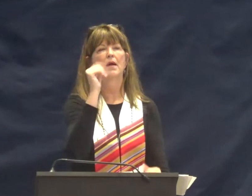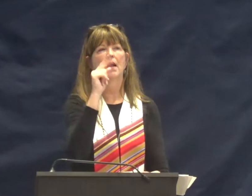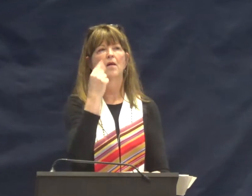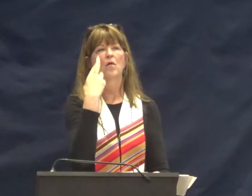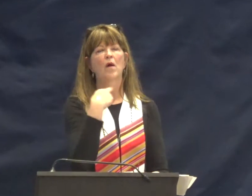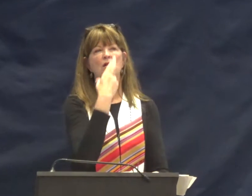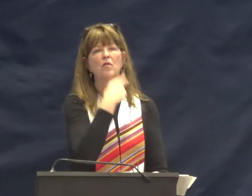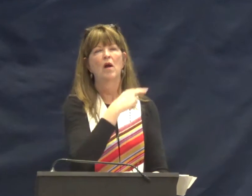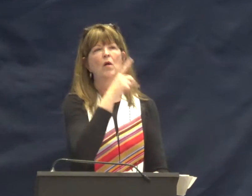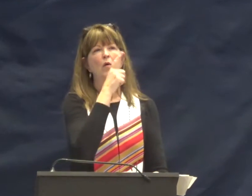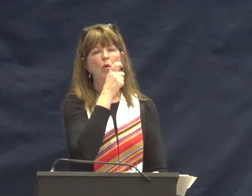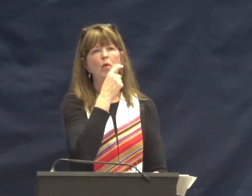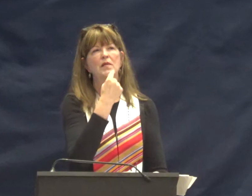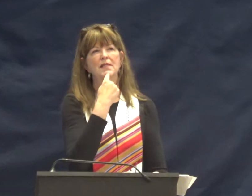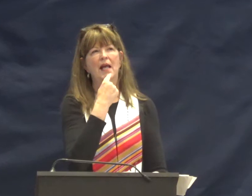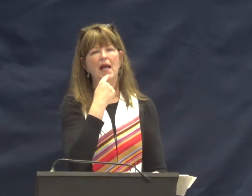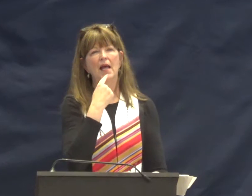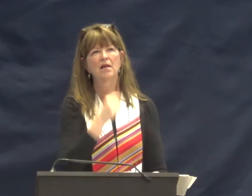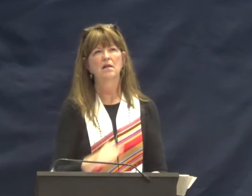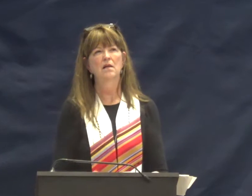I did bump into somebody in a restaurant who said,